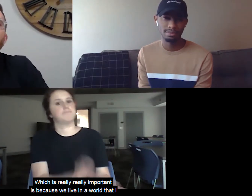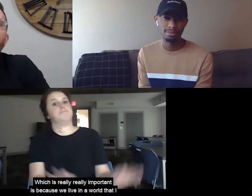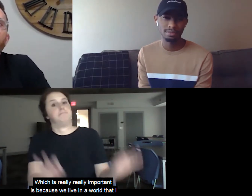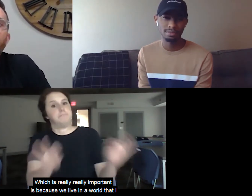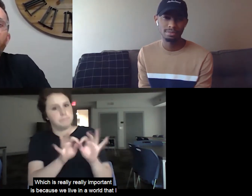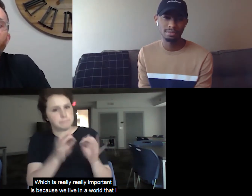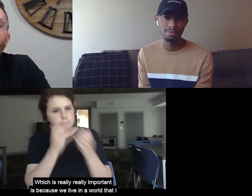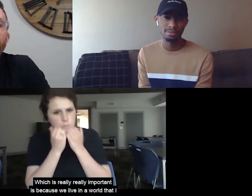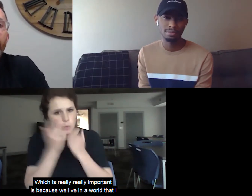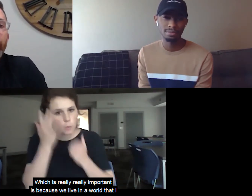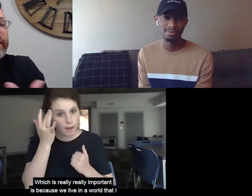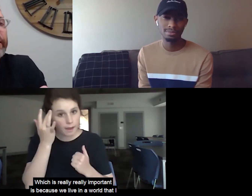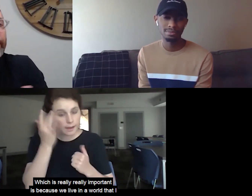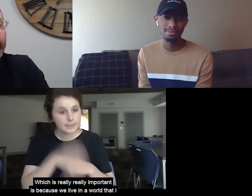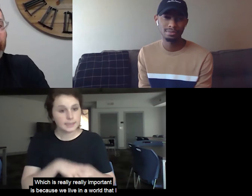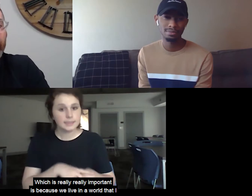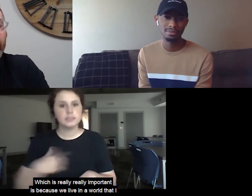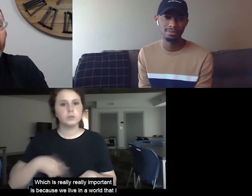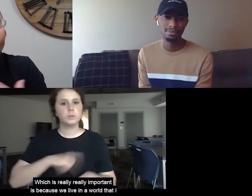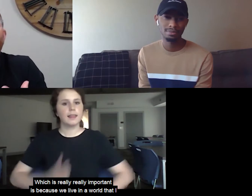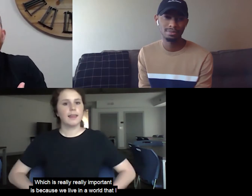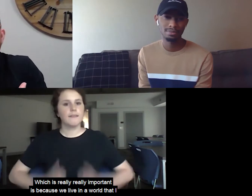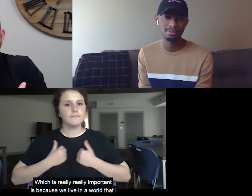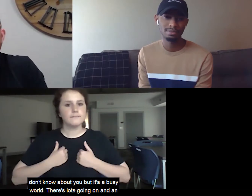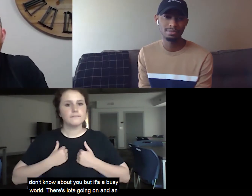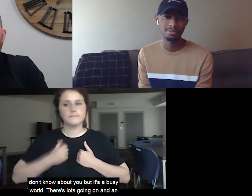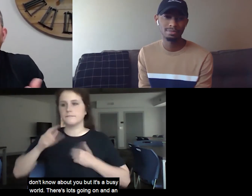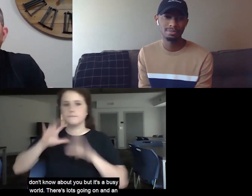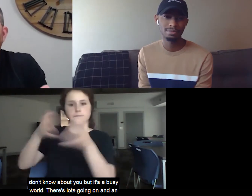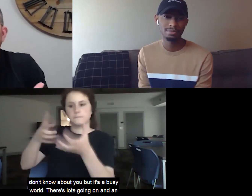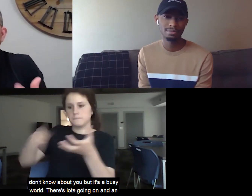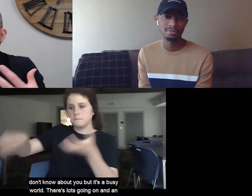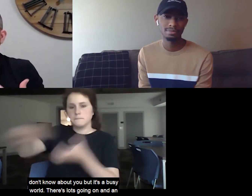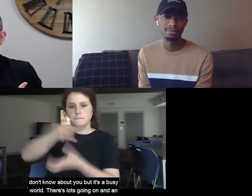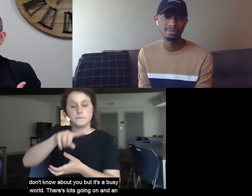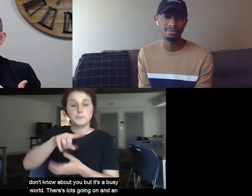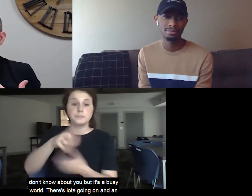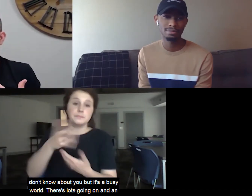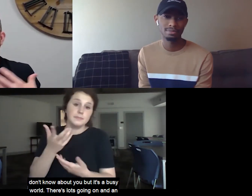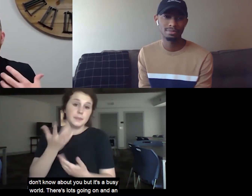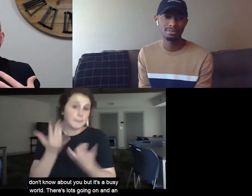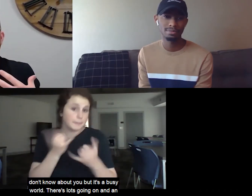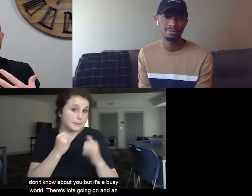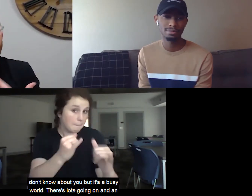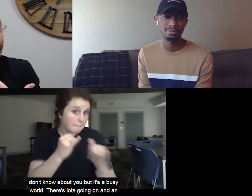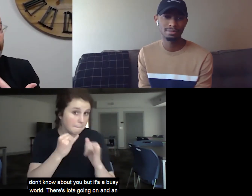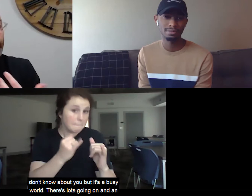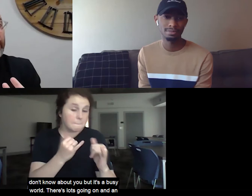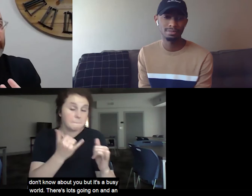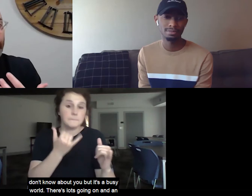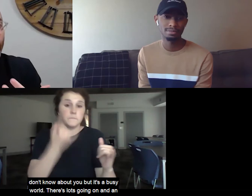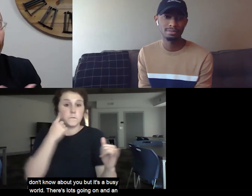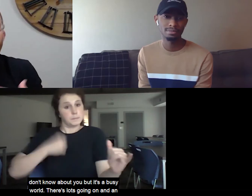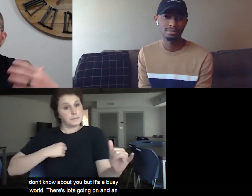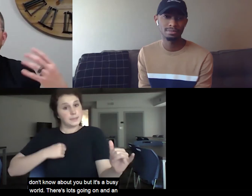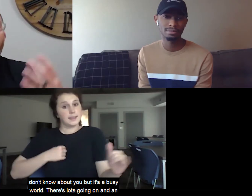because we live in a world that, I don't know about you, but it's a